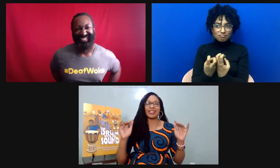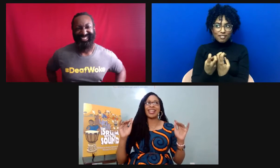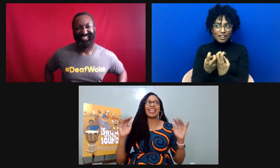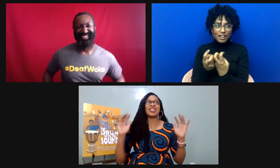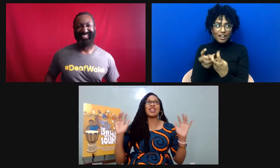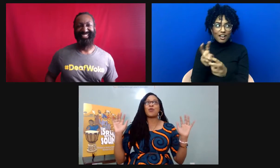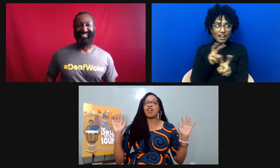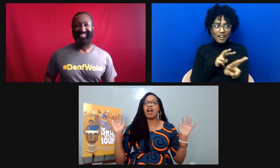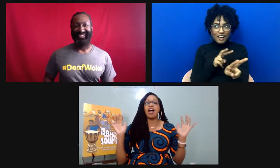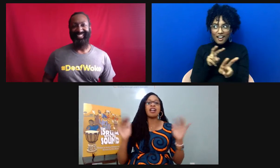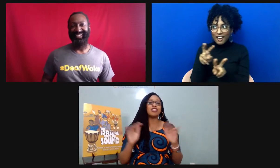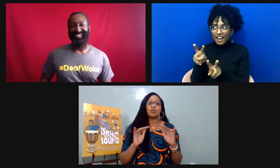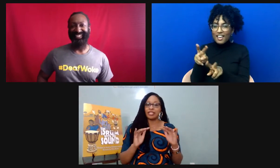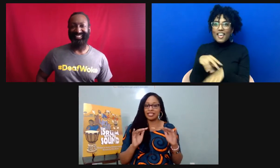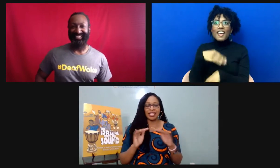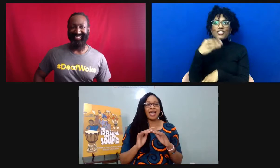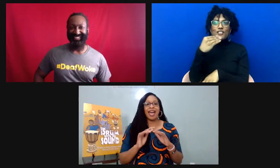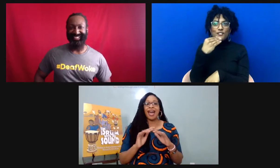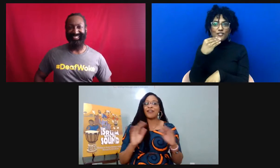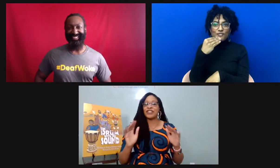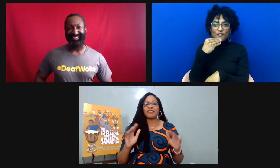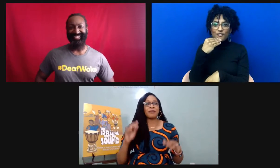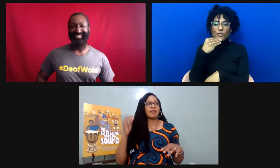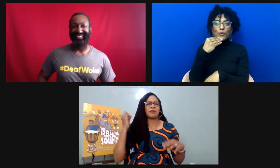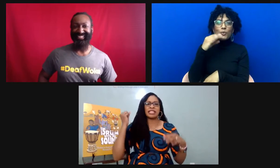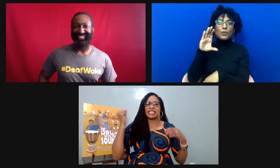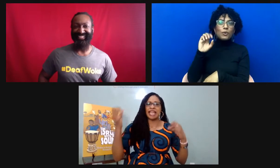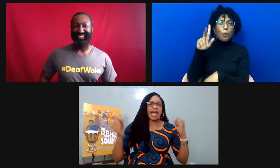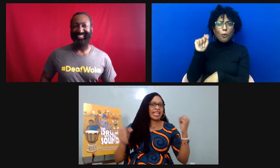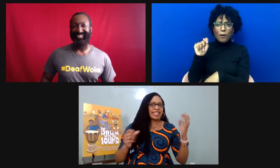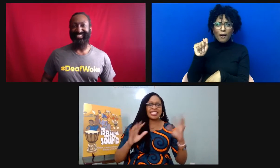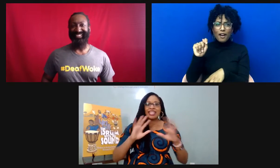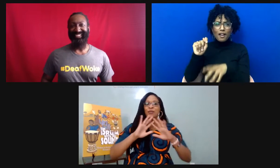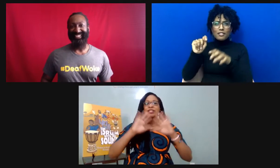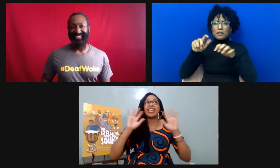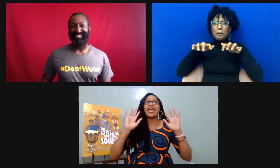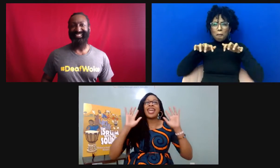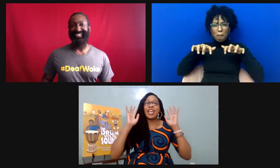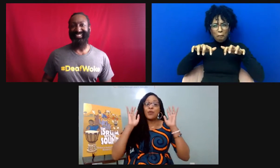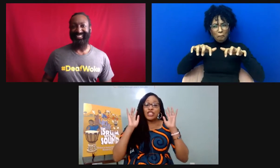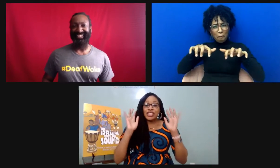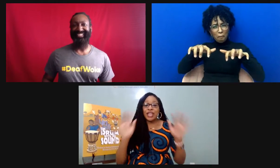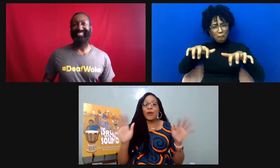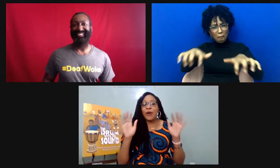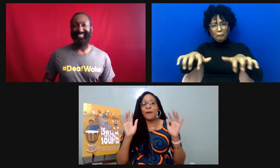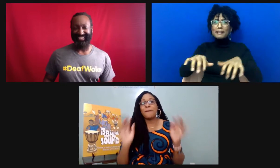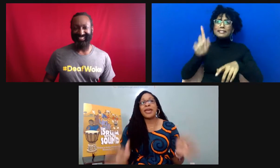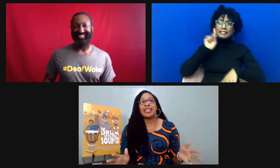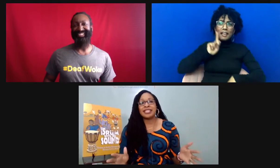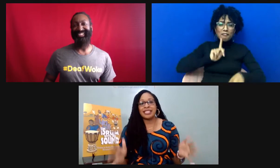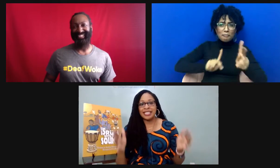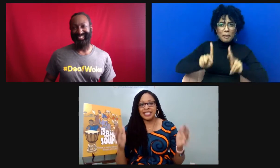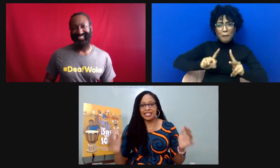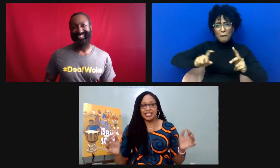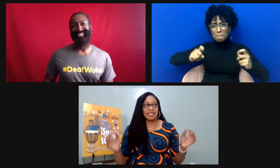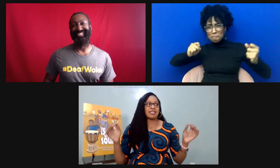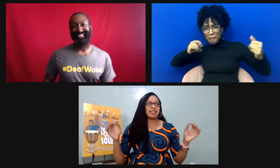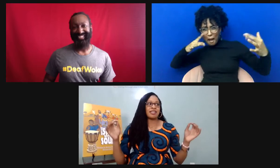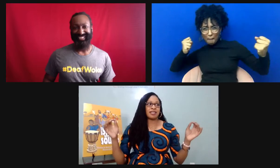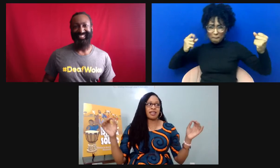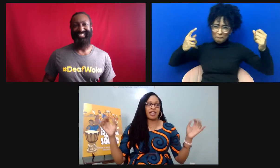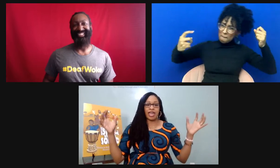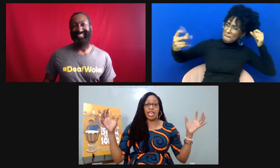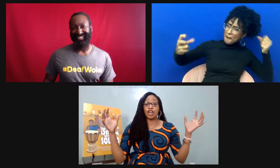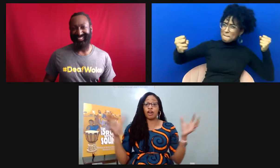court, there were hundreds of deaf people signing it. it was so amazing to